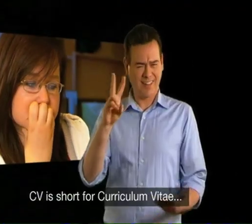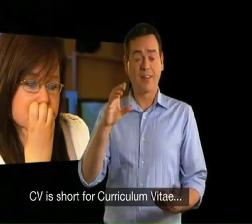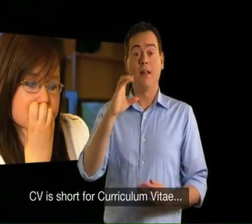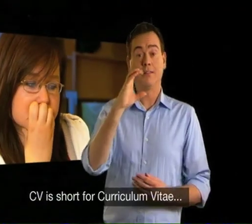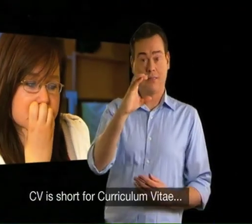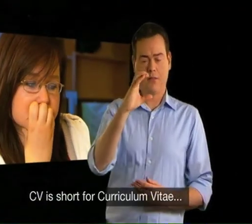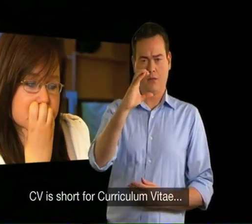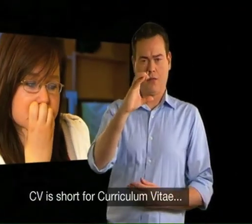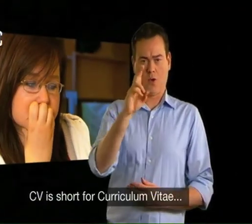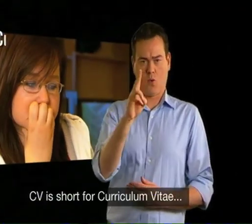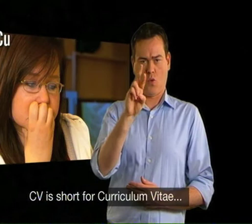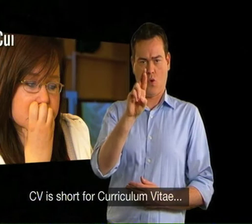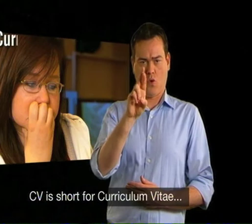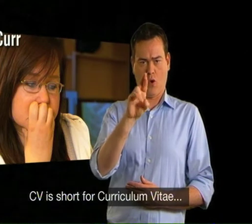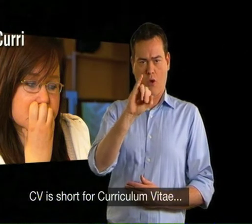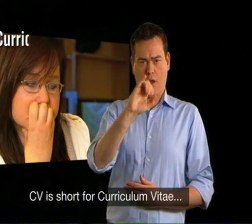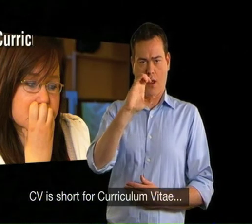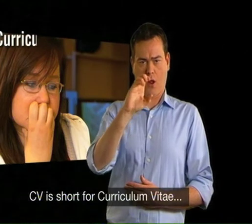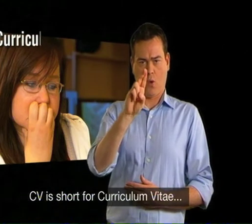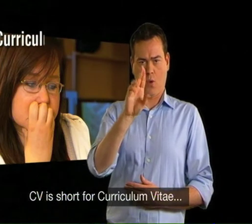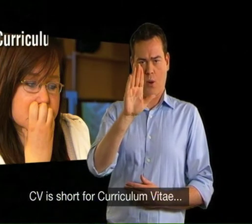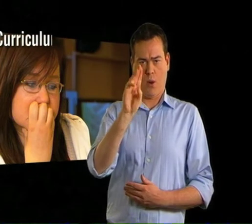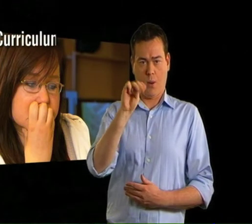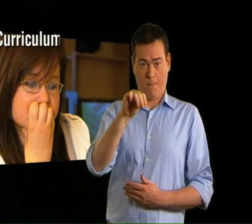CV is short for Curriculum Vitae,